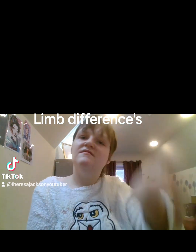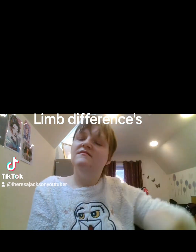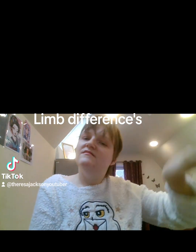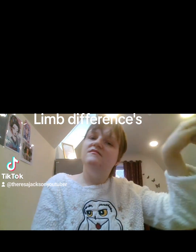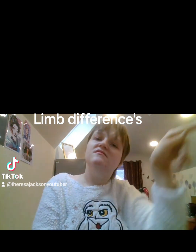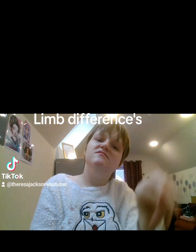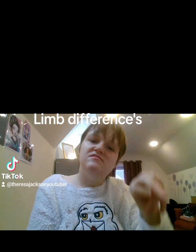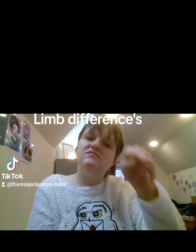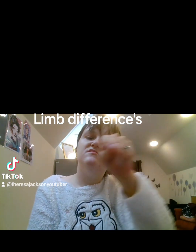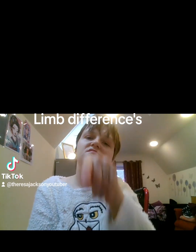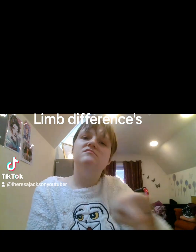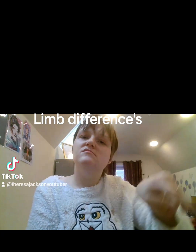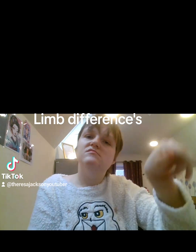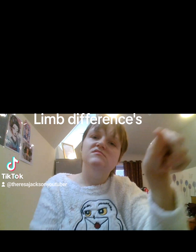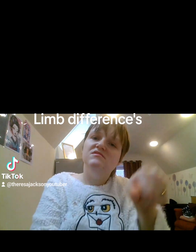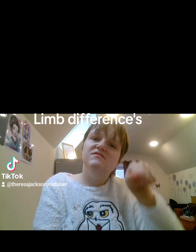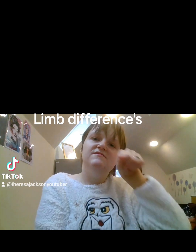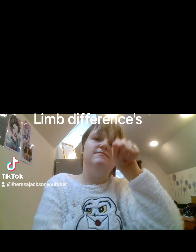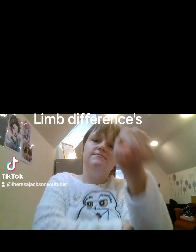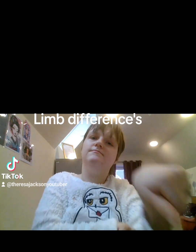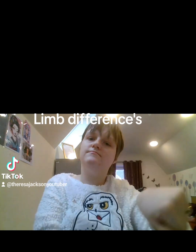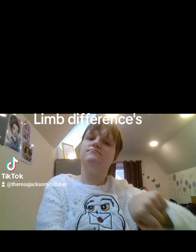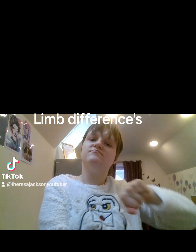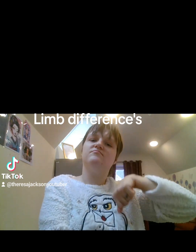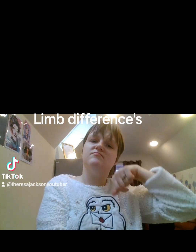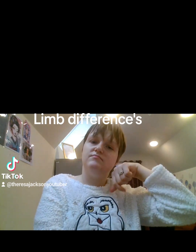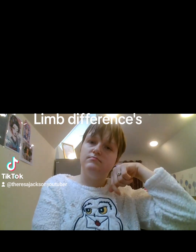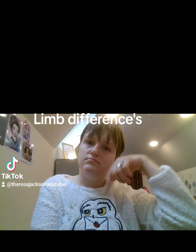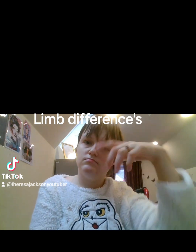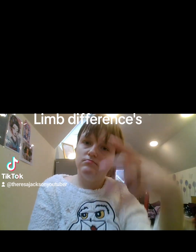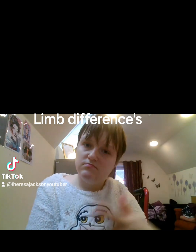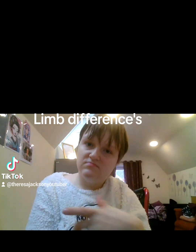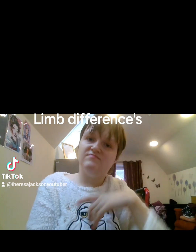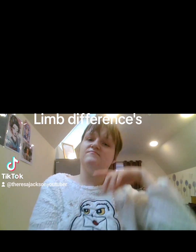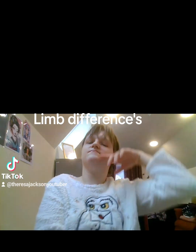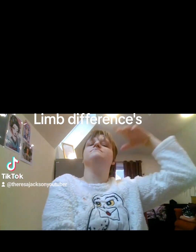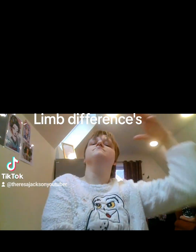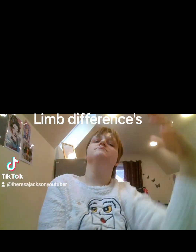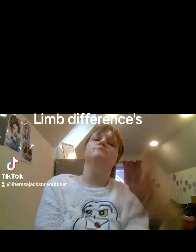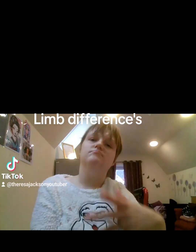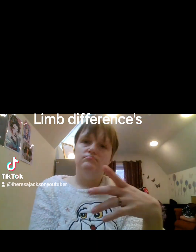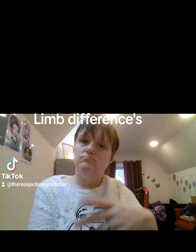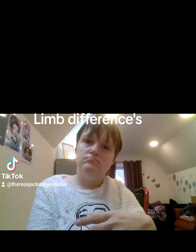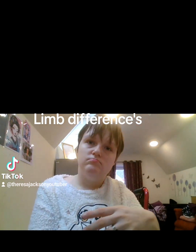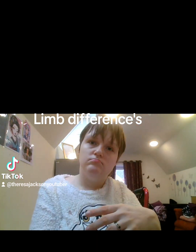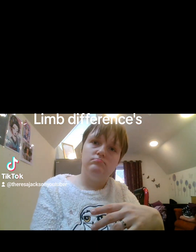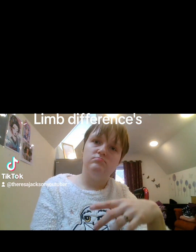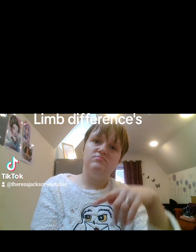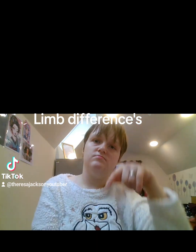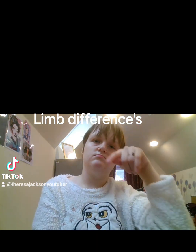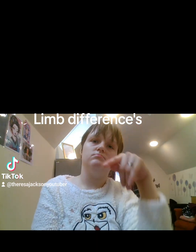know living with limb differences and complex medical needs? You're not